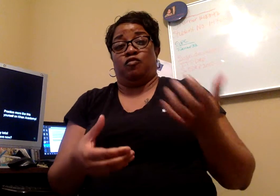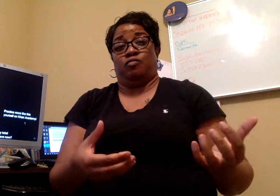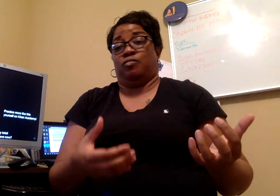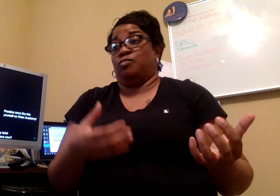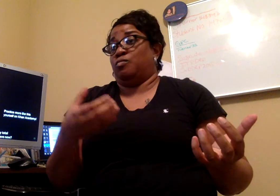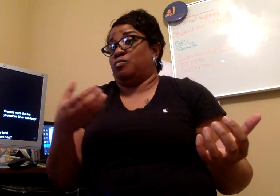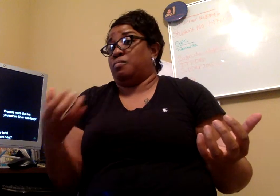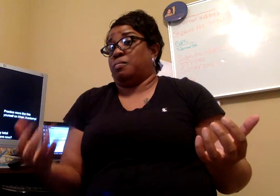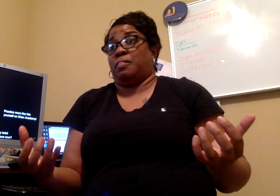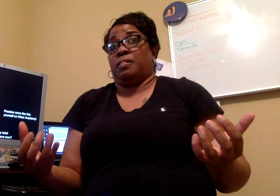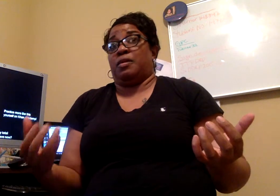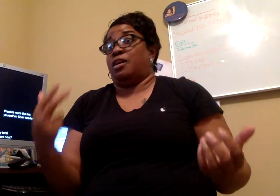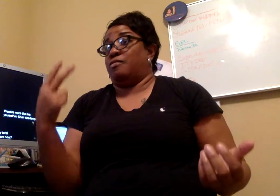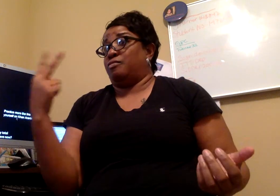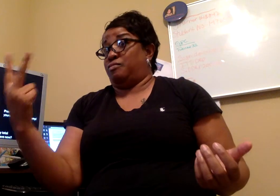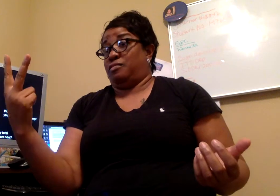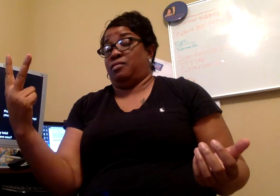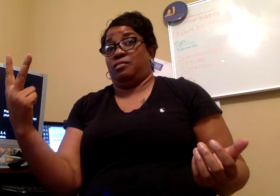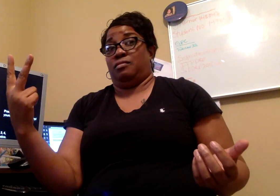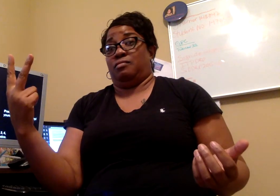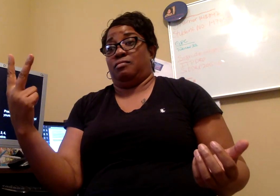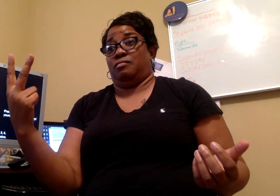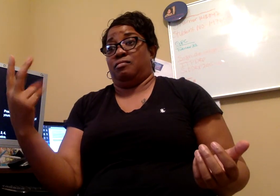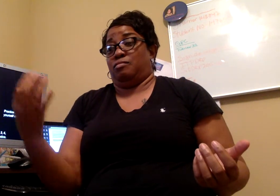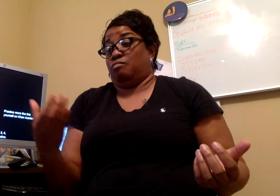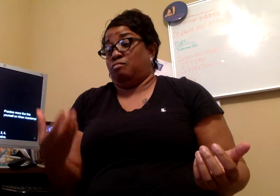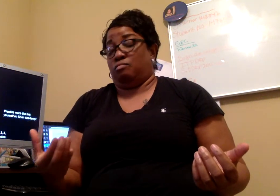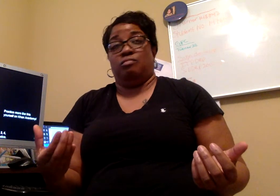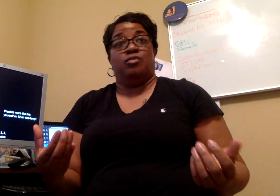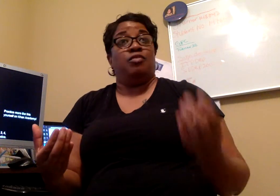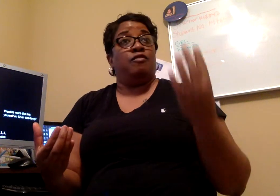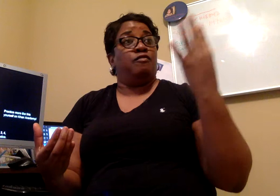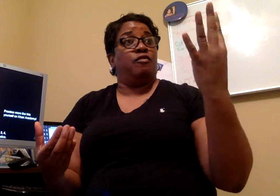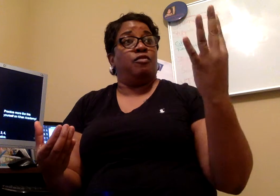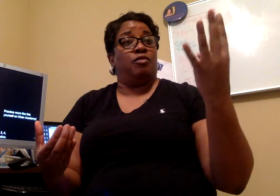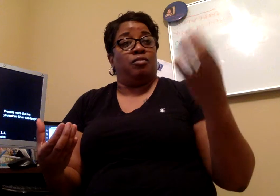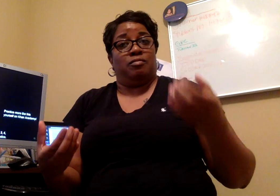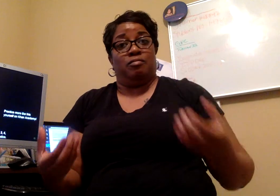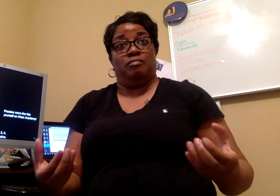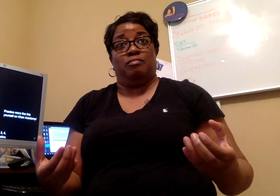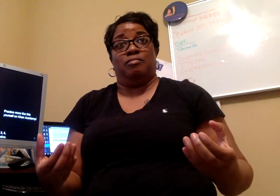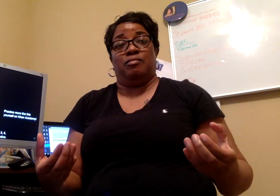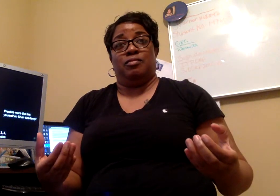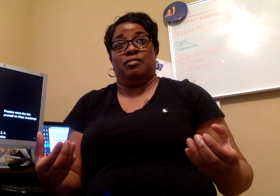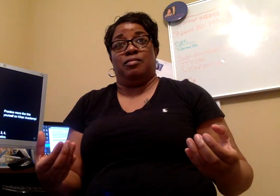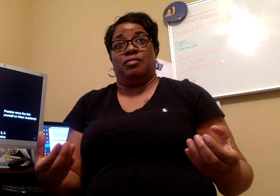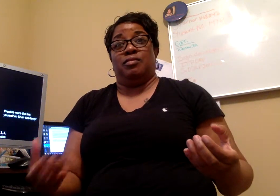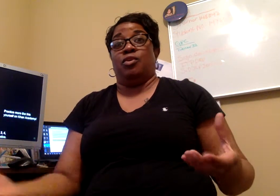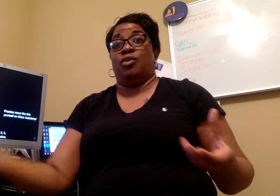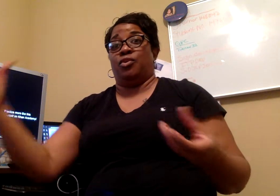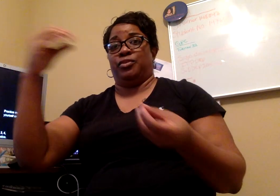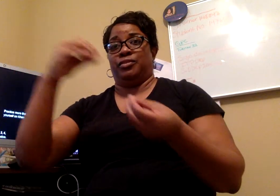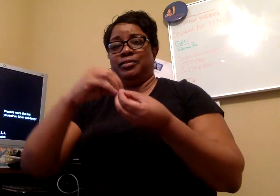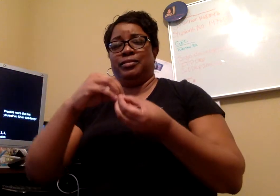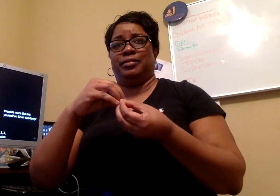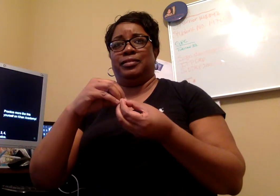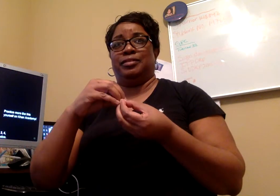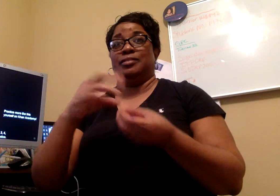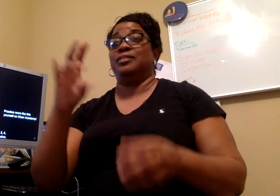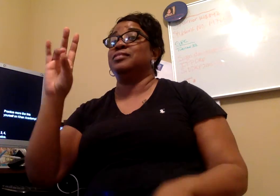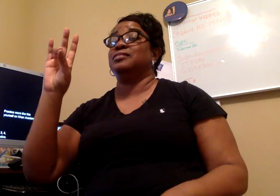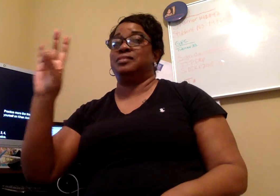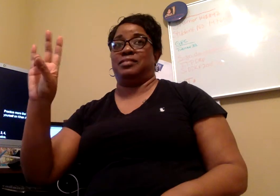total avocados do I have now? That's 1, 2, 3, 4, 5, 6,